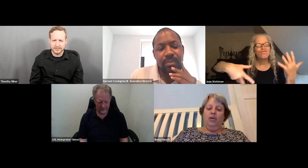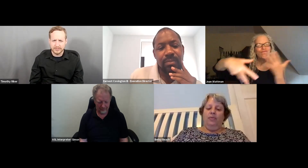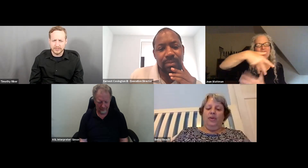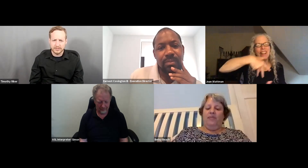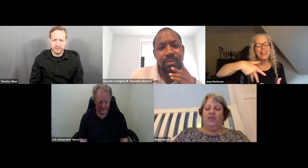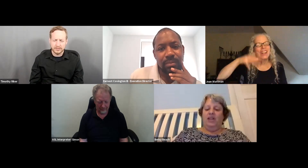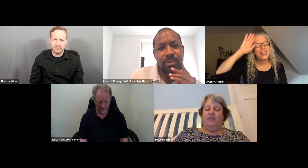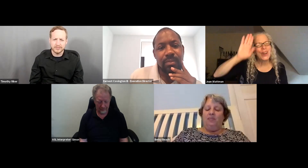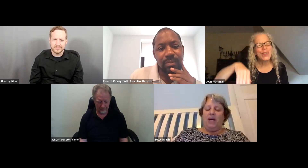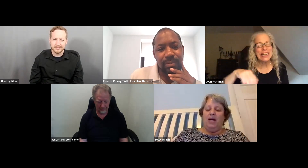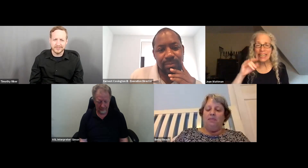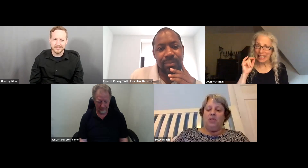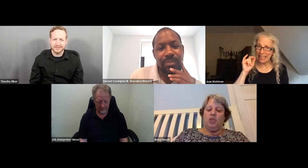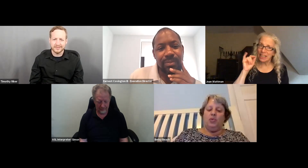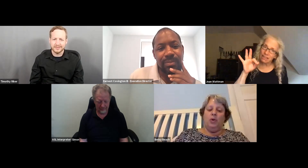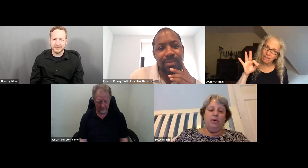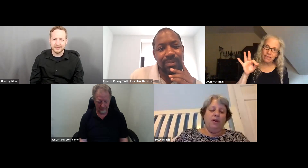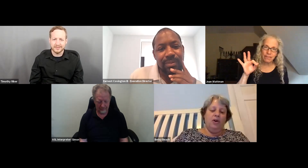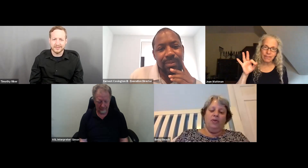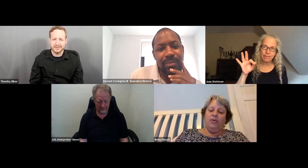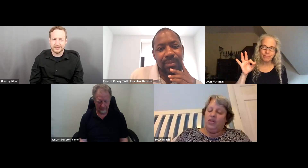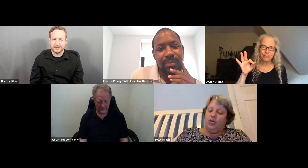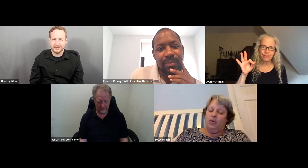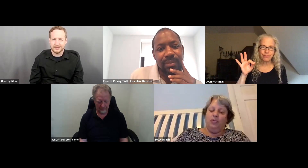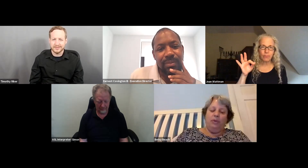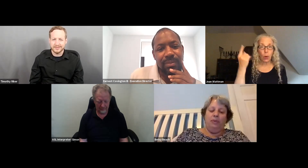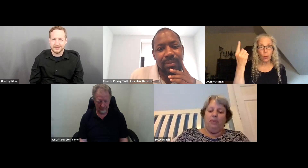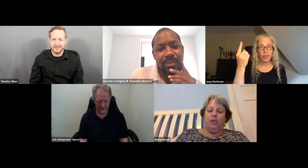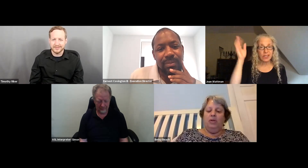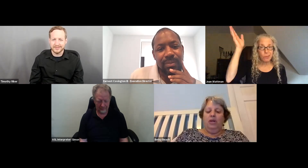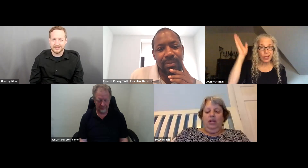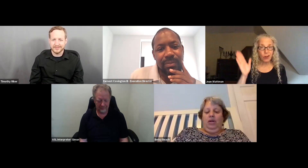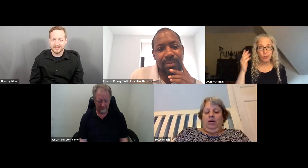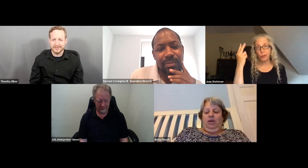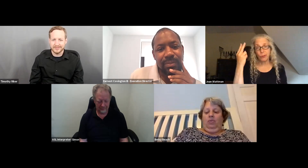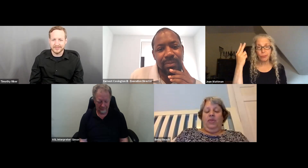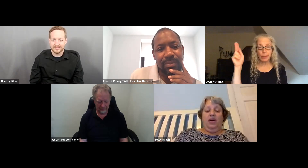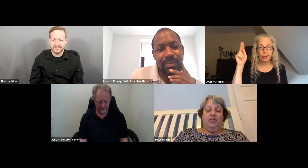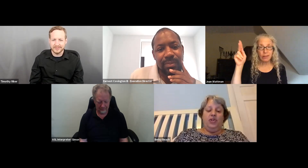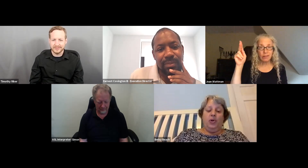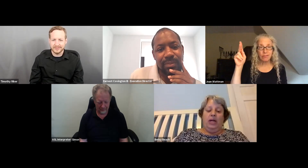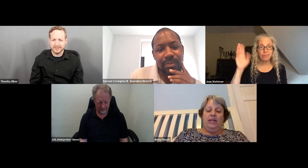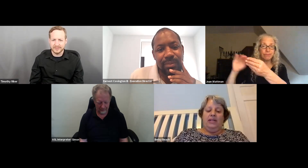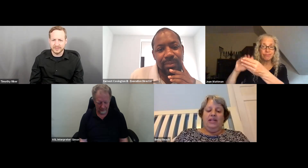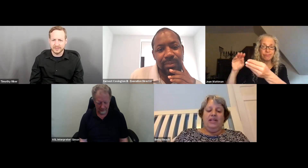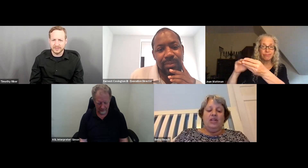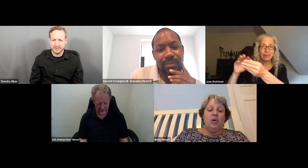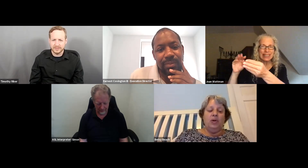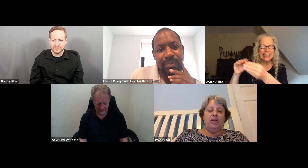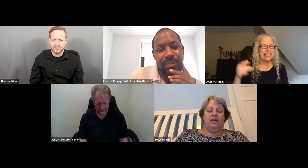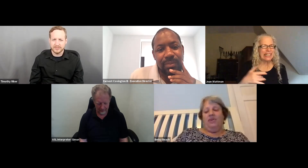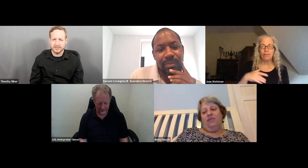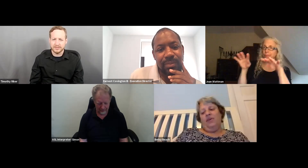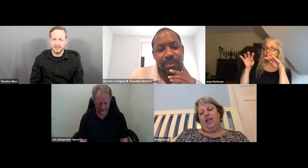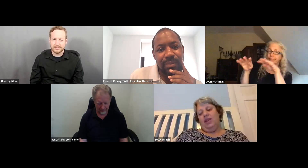You know, if it becomes just one or two or three people with their stories, it's a